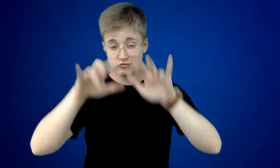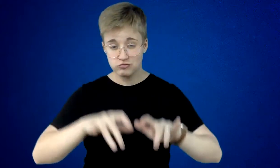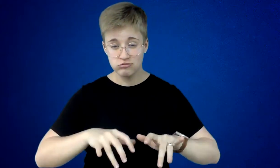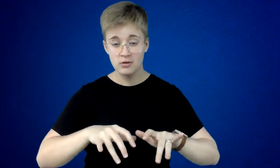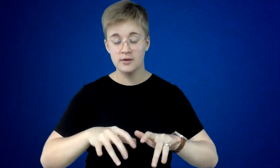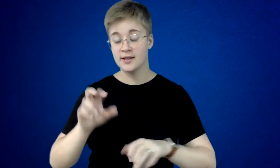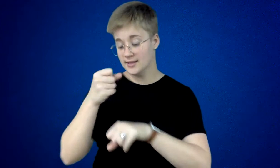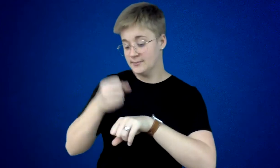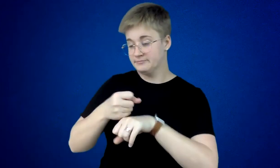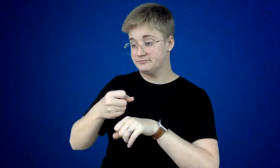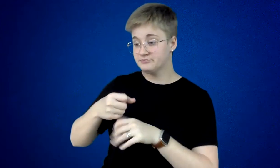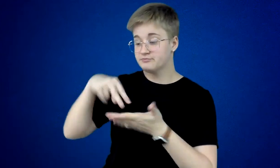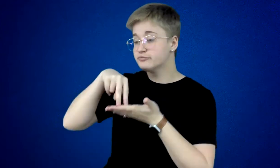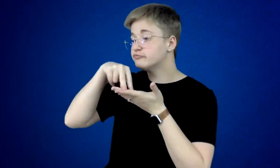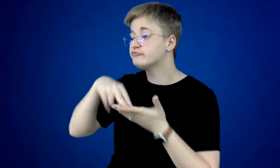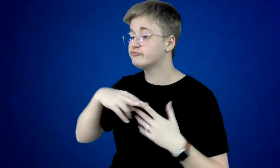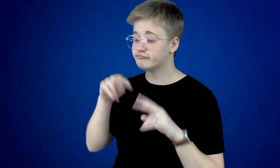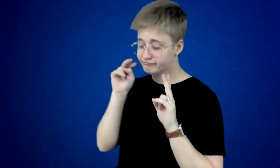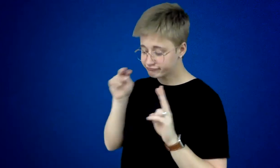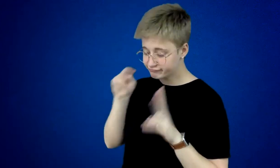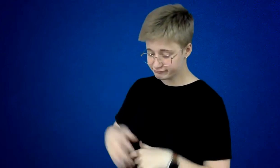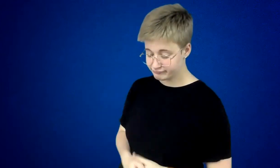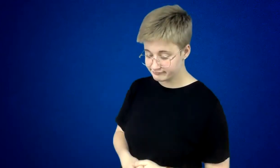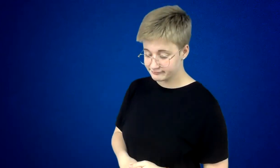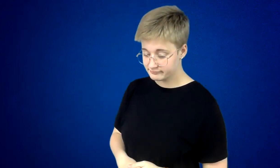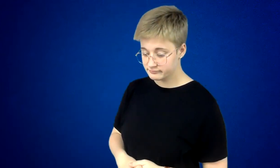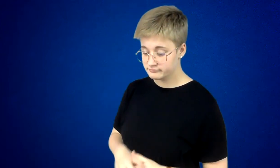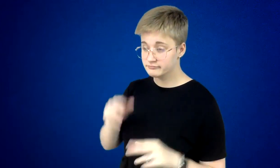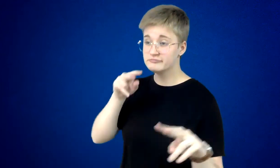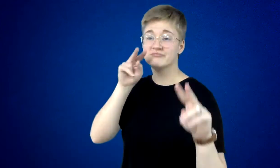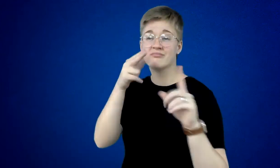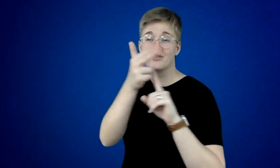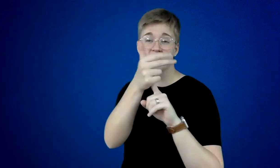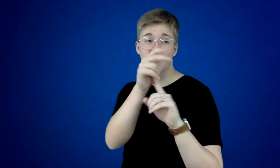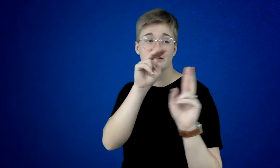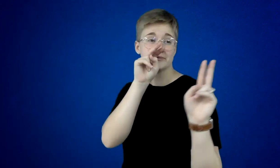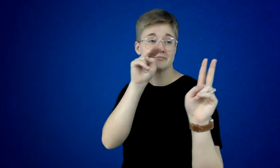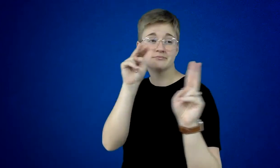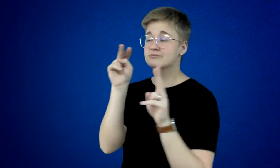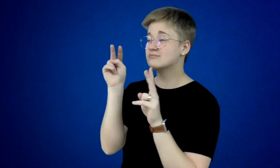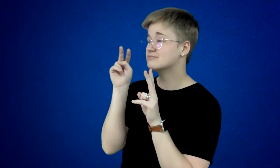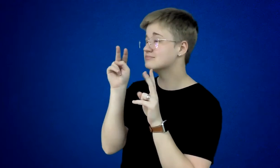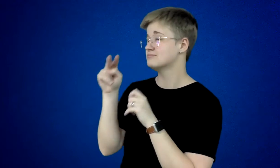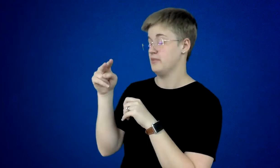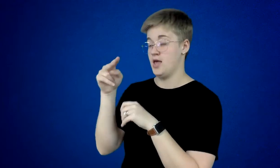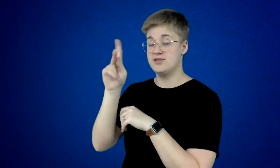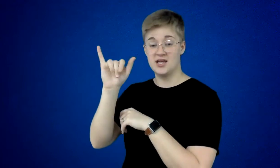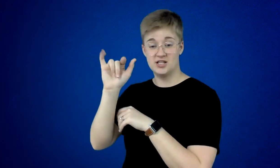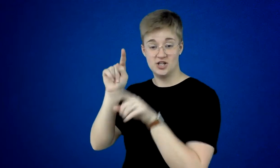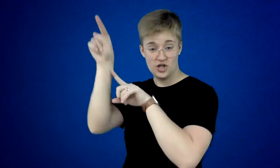in front of him and continued to stare. She looked at the motel and then over at the blinking Kentucky Star sign, and